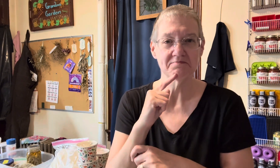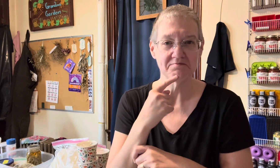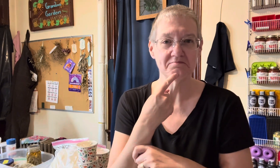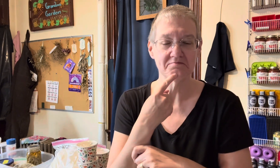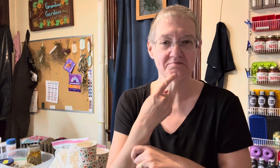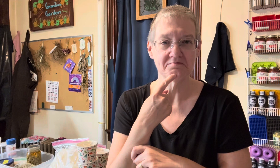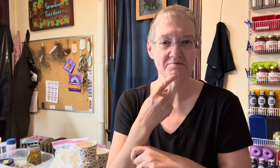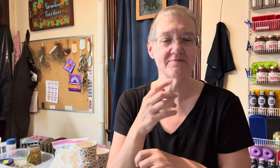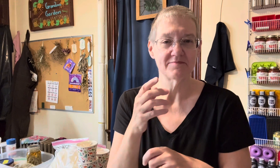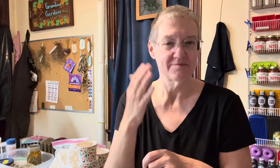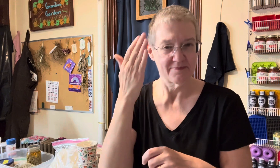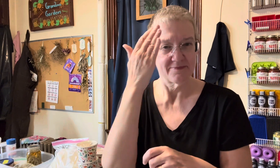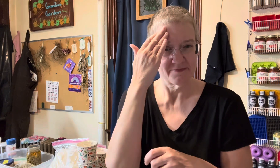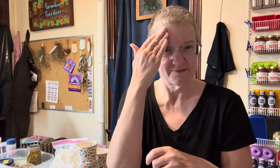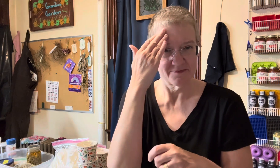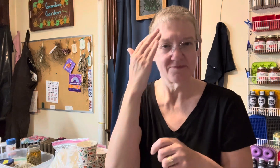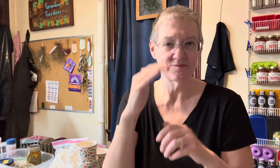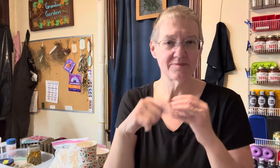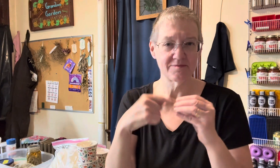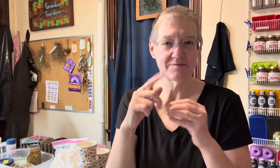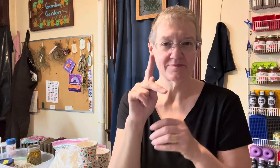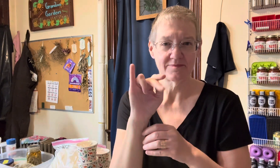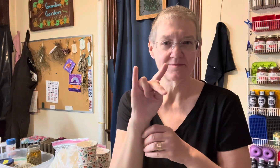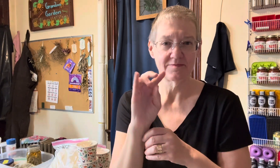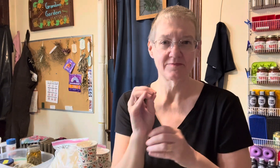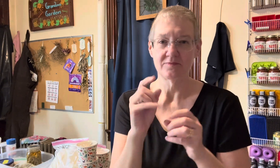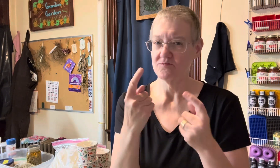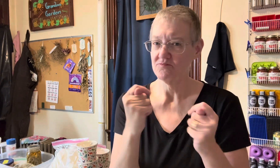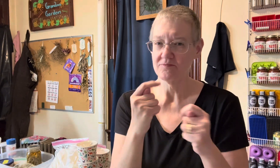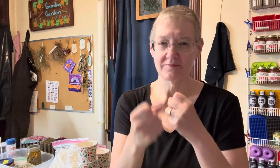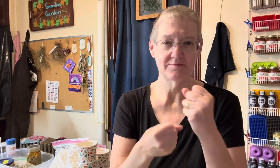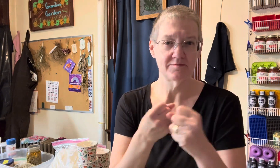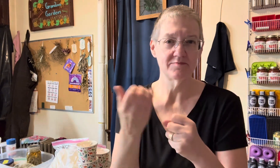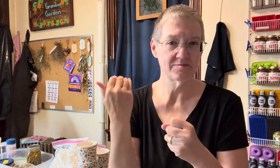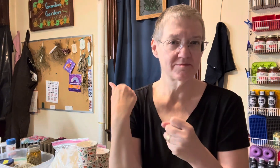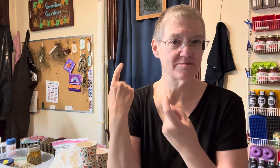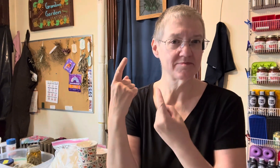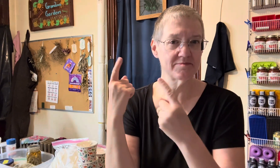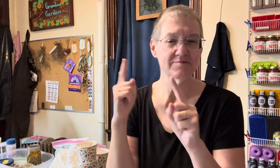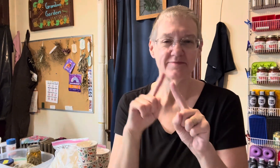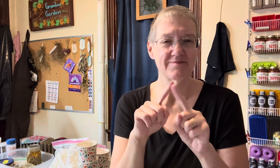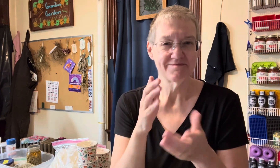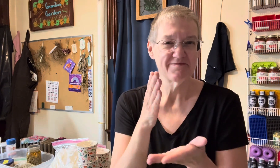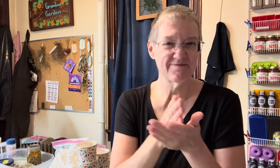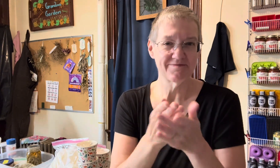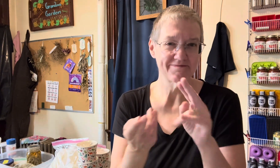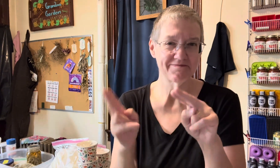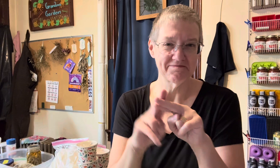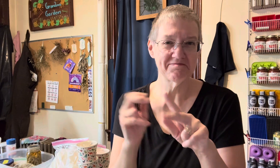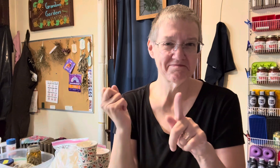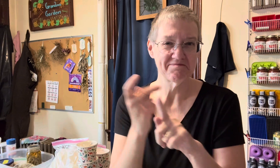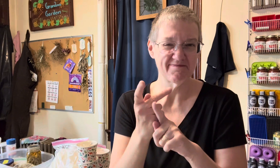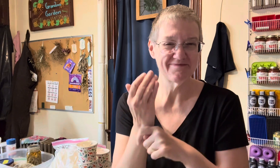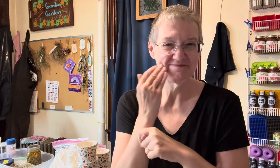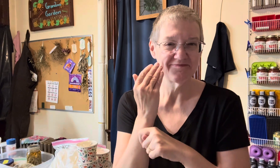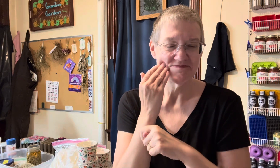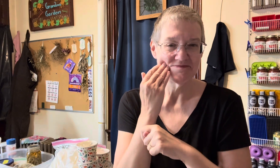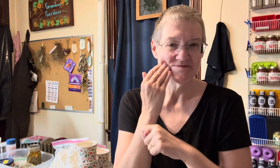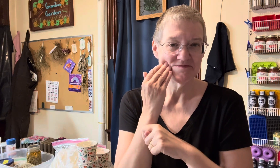It was time to get serious about weight loss. And I knew about keto. I had done it years ago very successfully, but I had stopped and gained all my weight